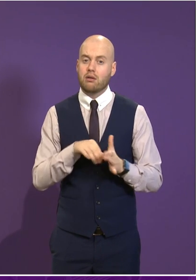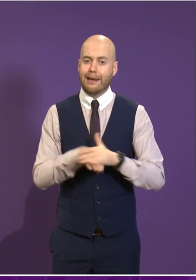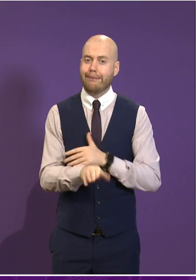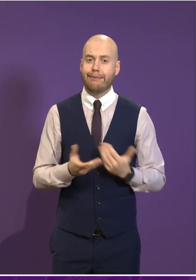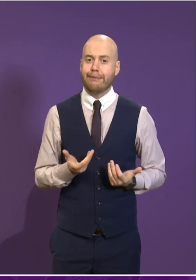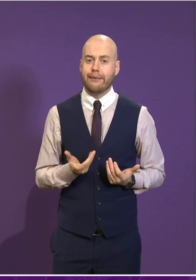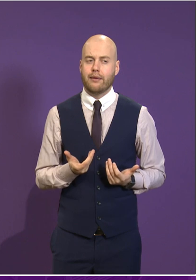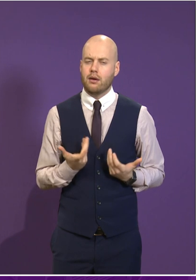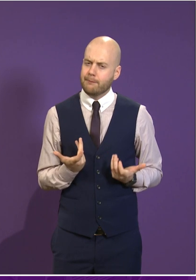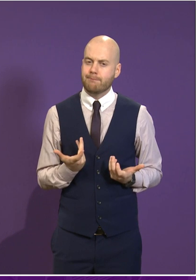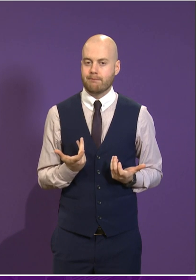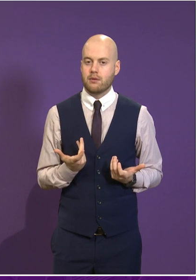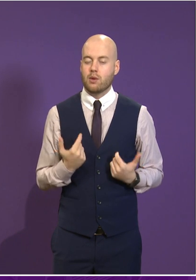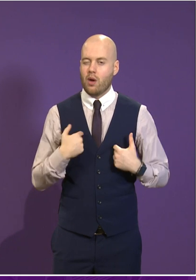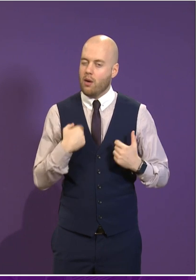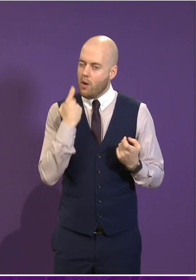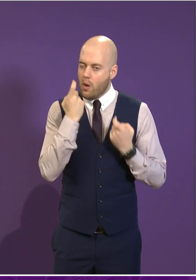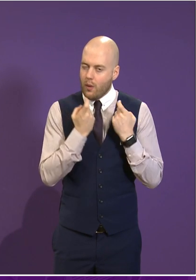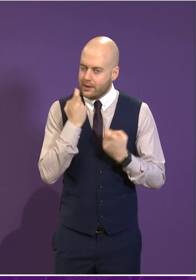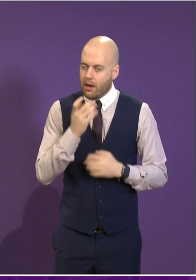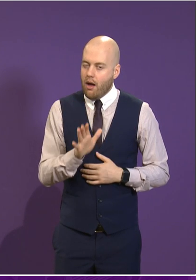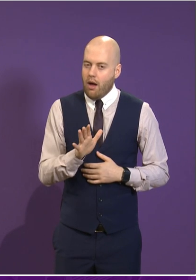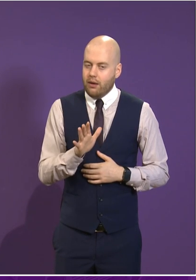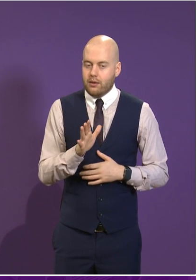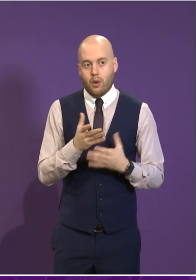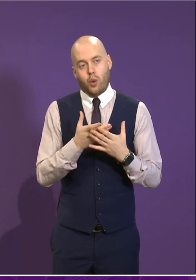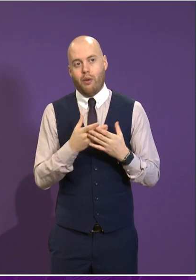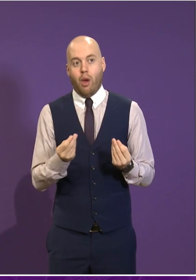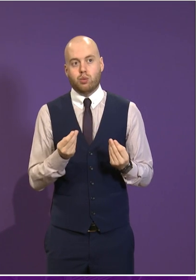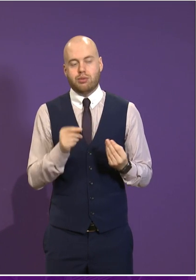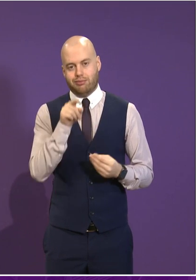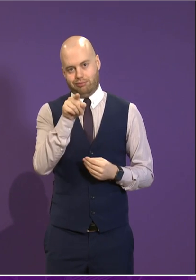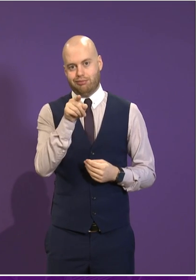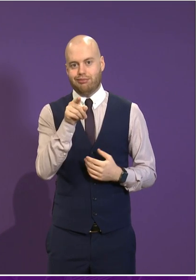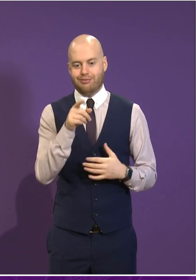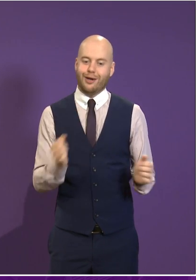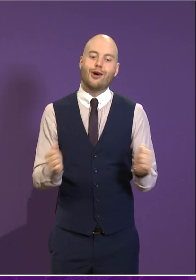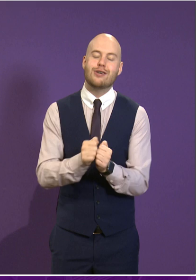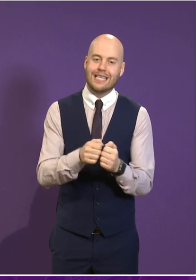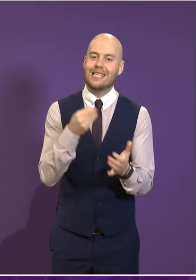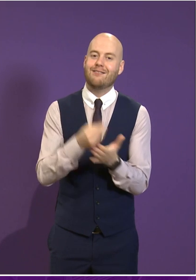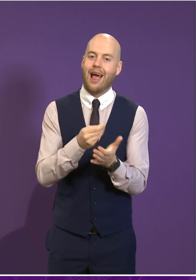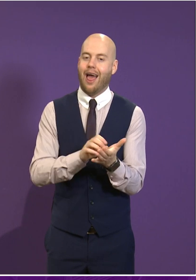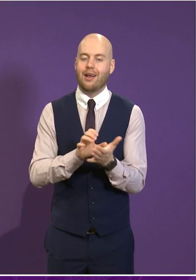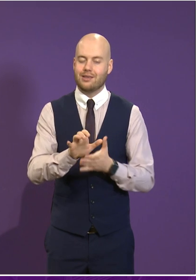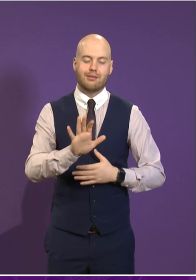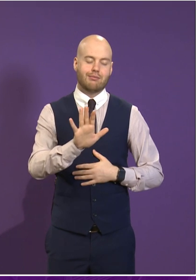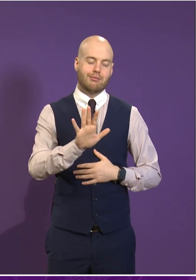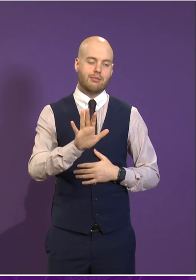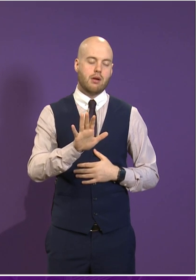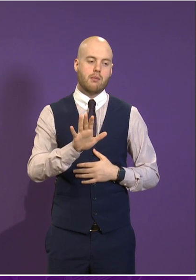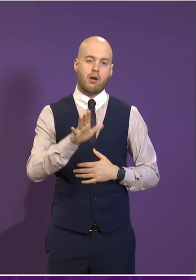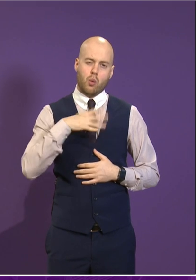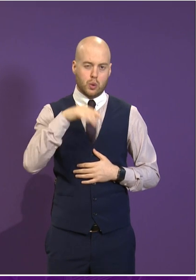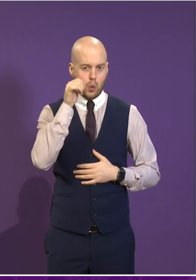in. And I wonder, without committing any financial money to this, whether there would be some kind of